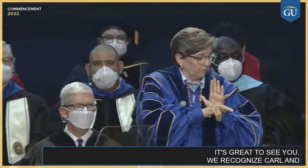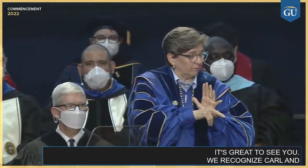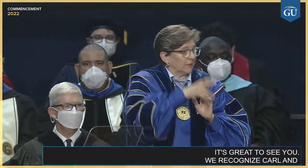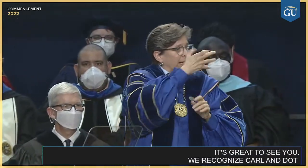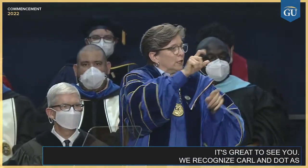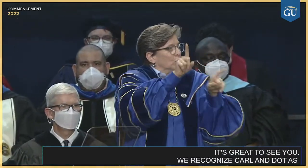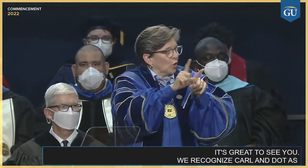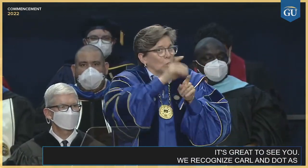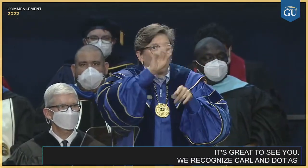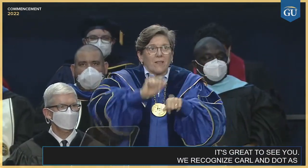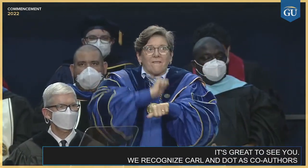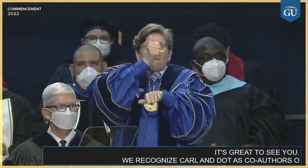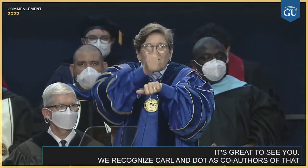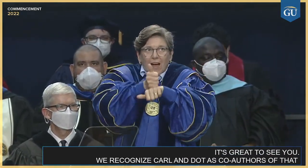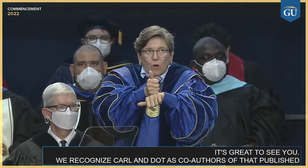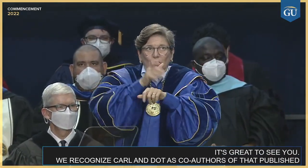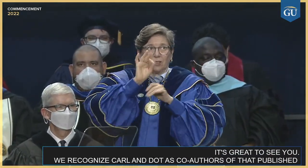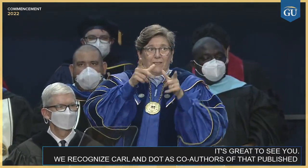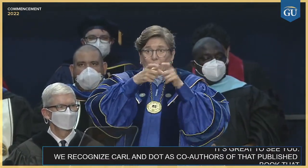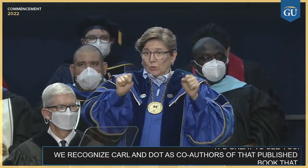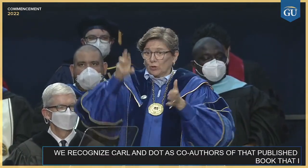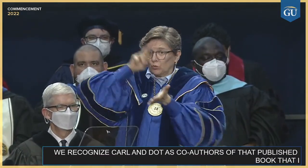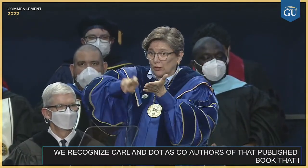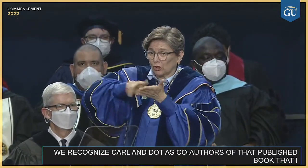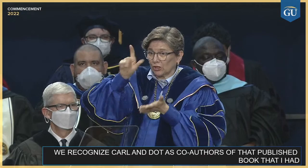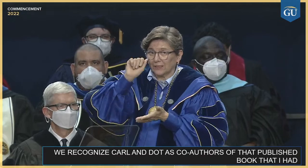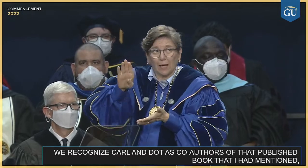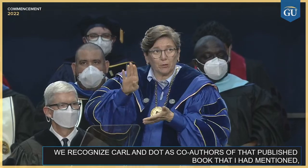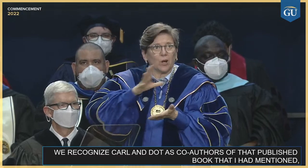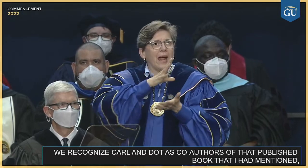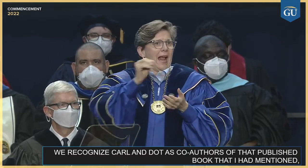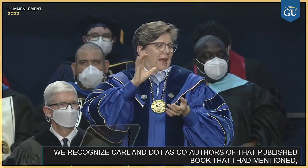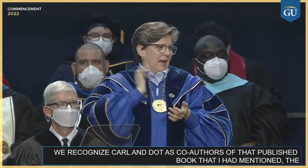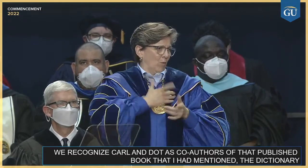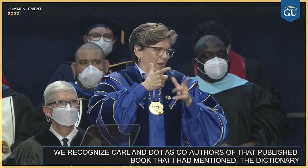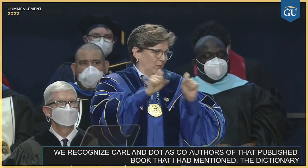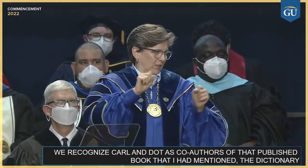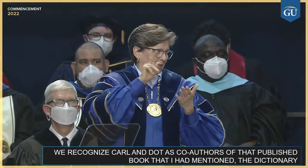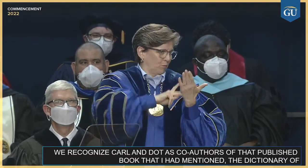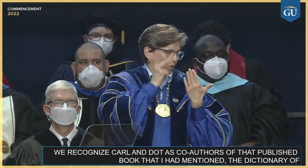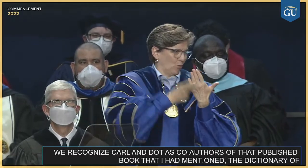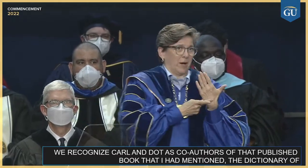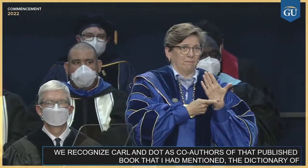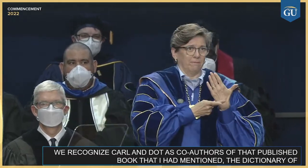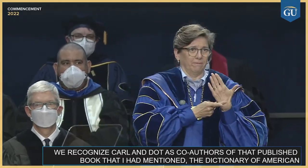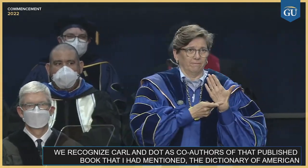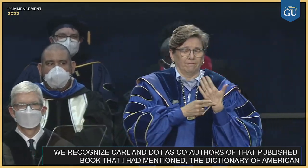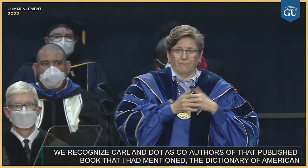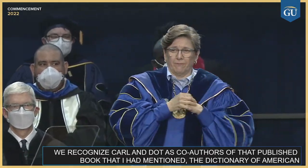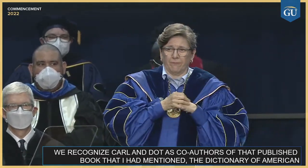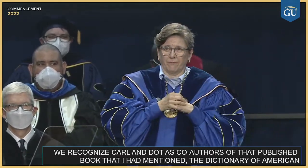of American Sign Language on Linguistic Principles. And was also the founder of the Linguistics